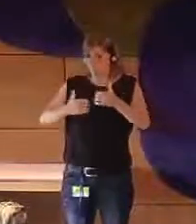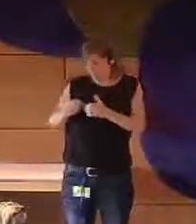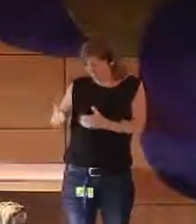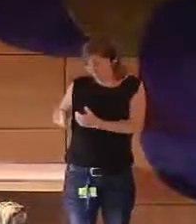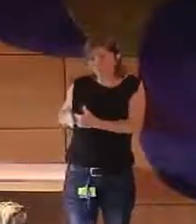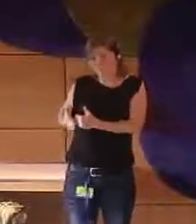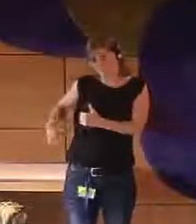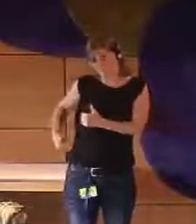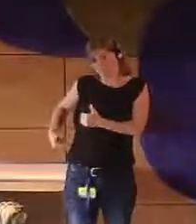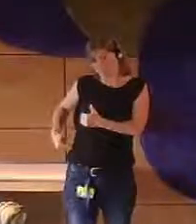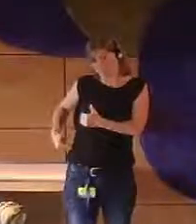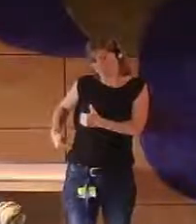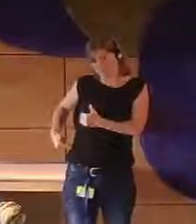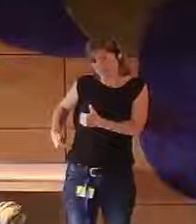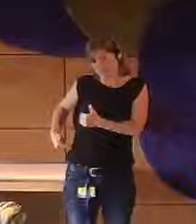in CHARGE syndrome.